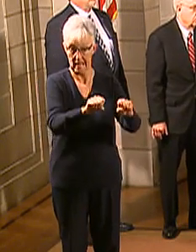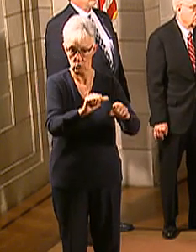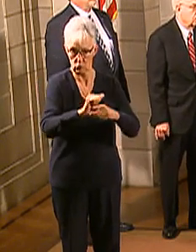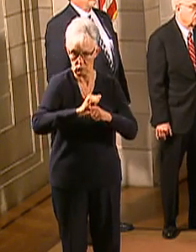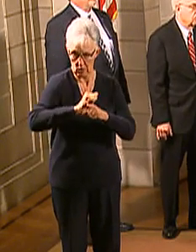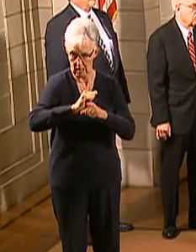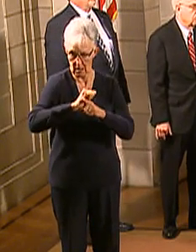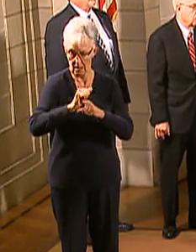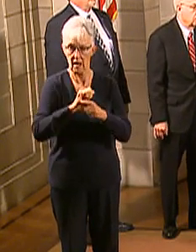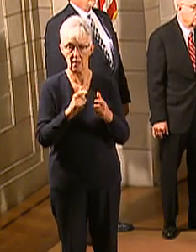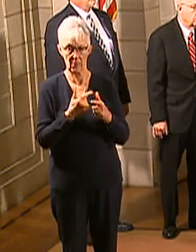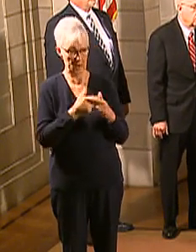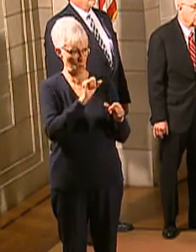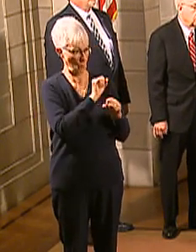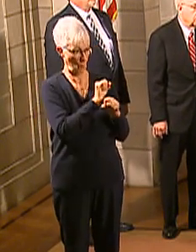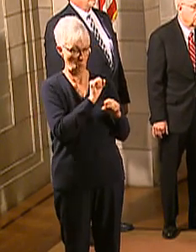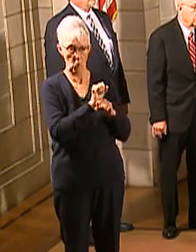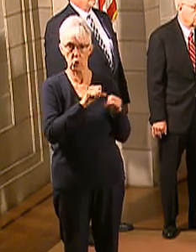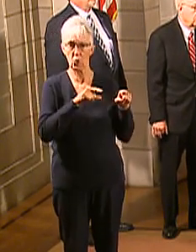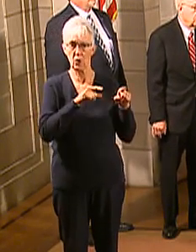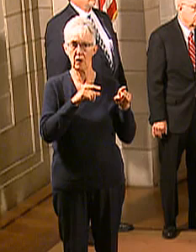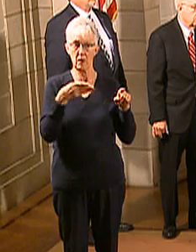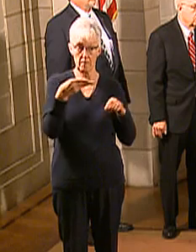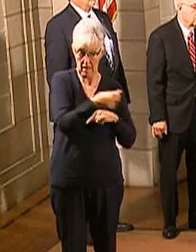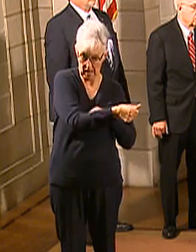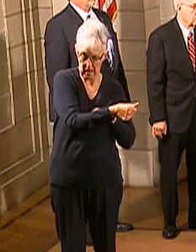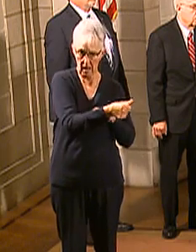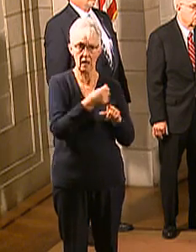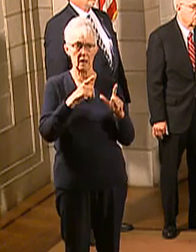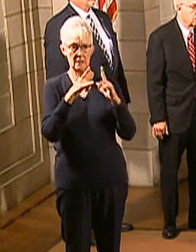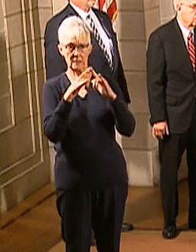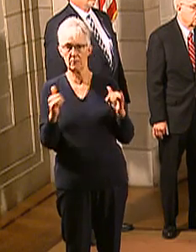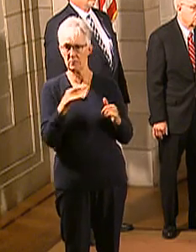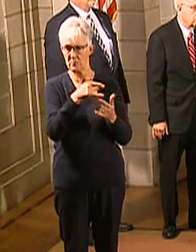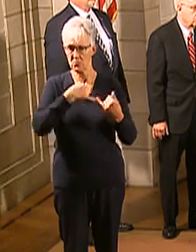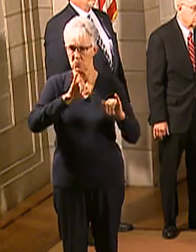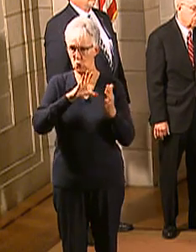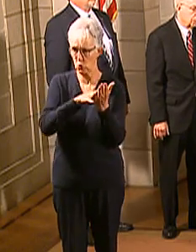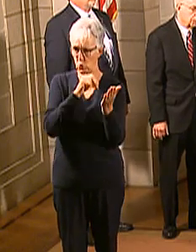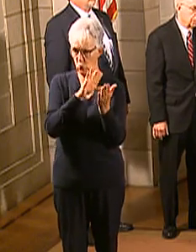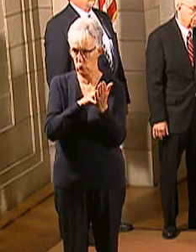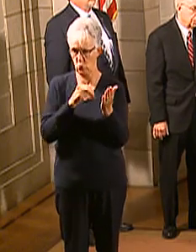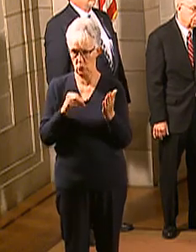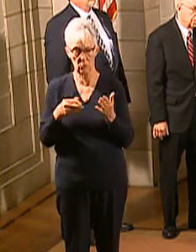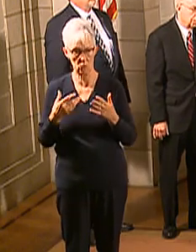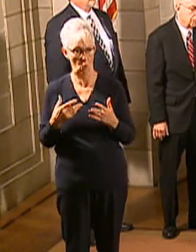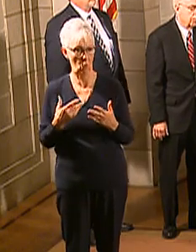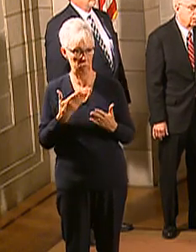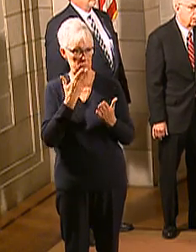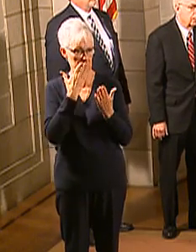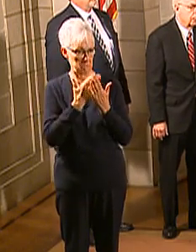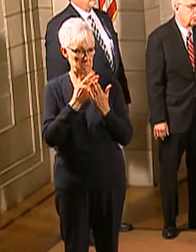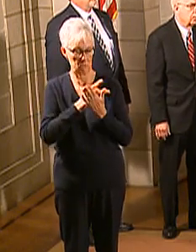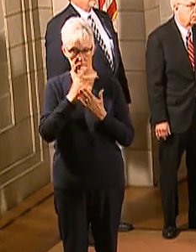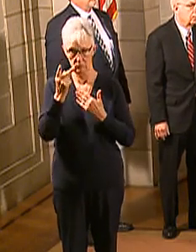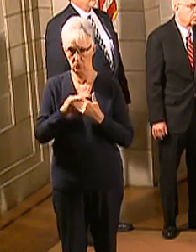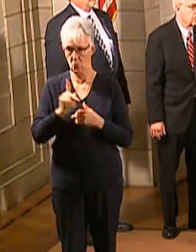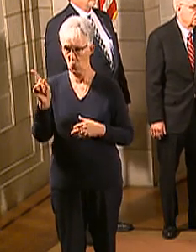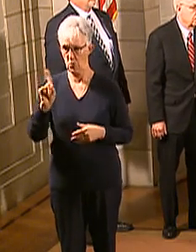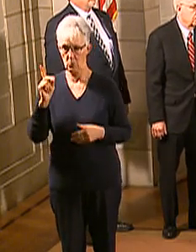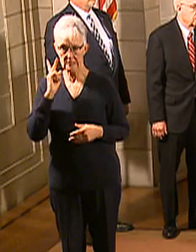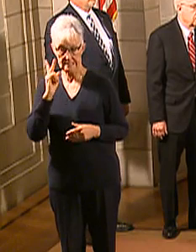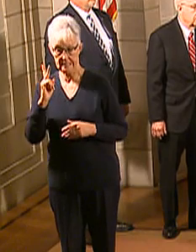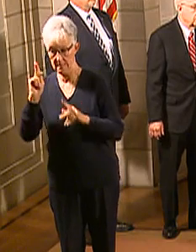you earn kind of thing. So great, great programs where we see our folks in our schools and our education and